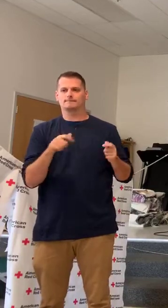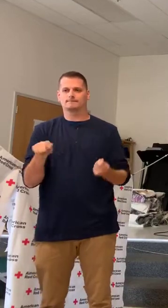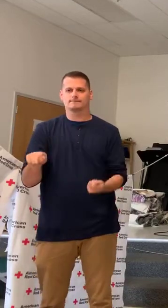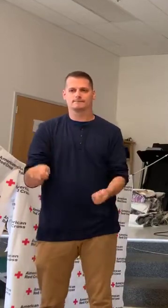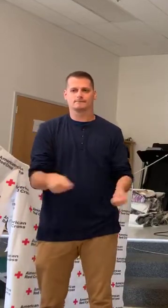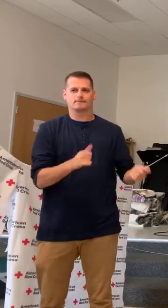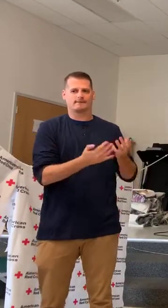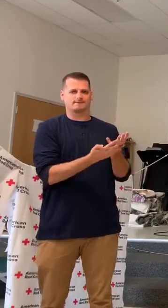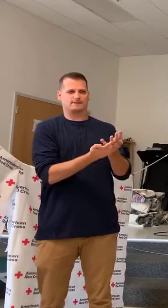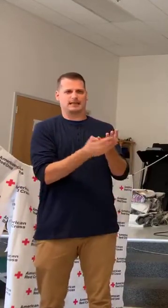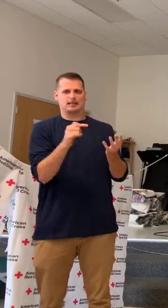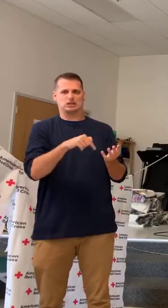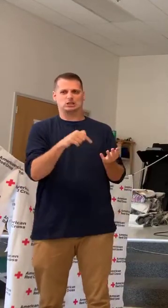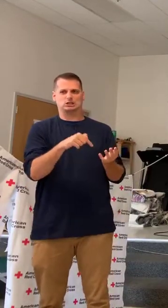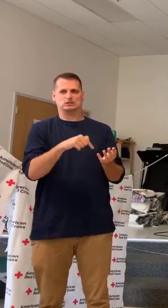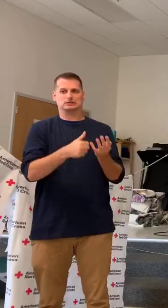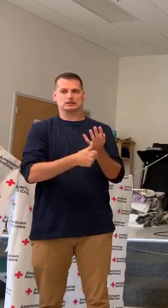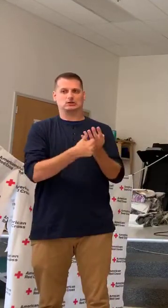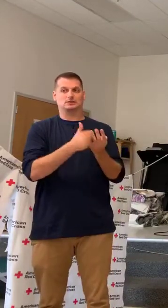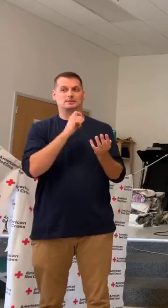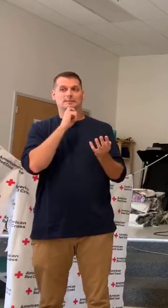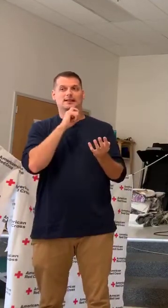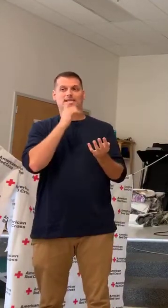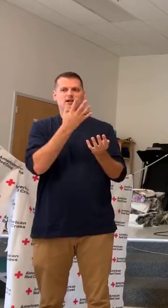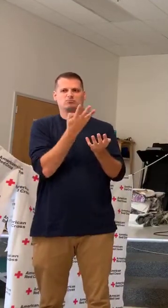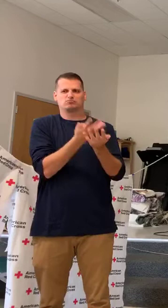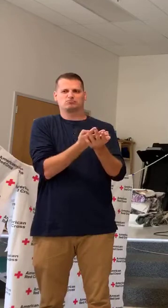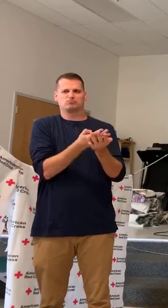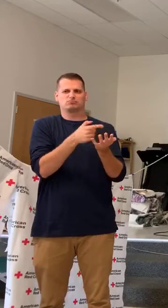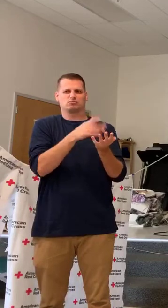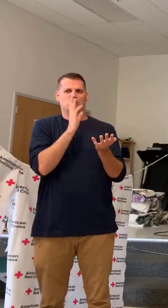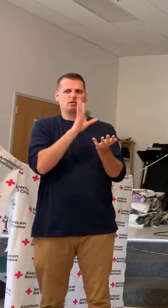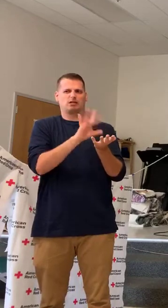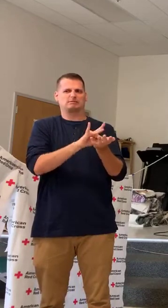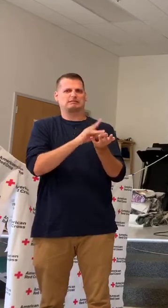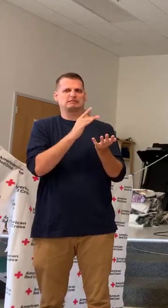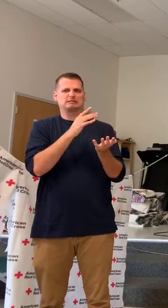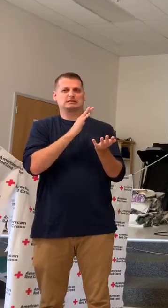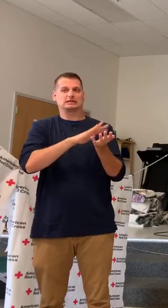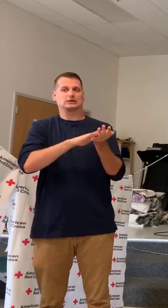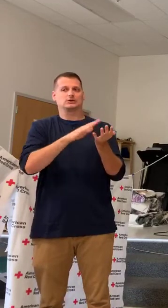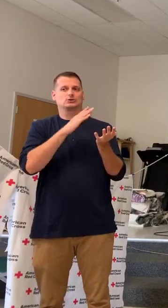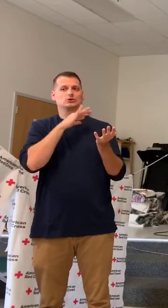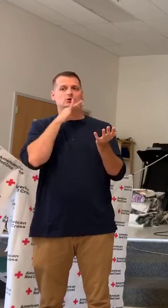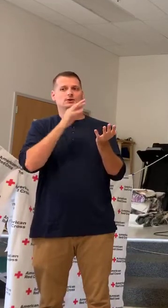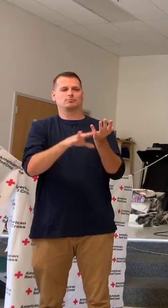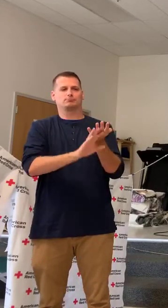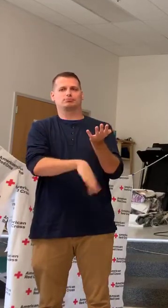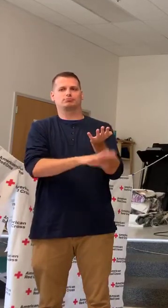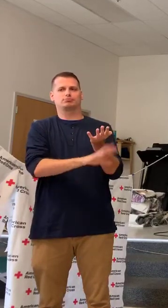and they have these type of tools for you to use. Okay, other questions? Yes, ma'am.